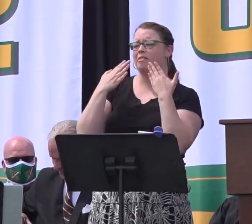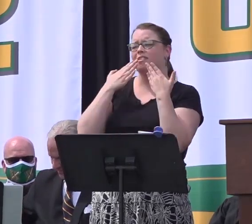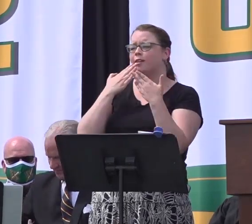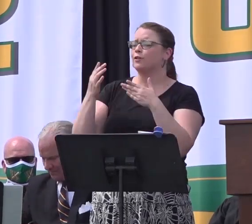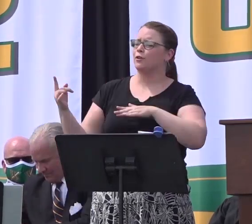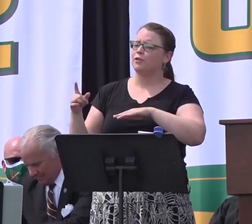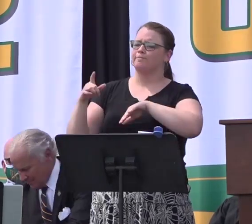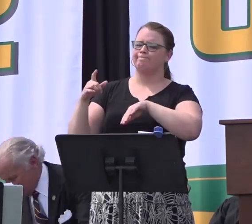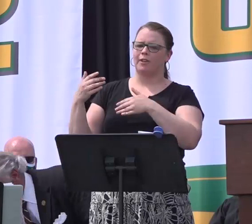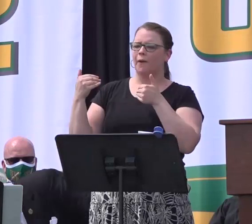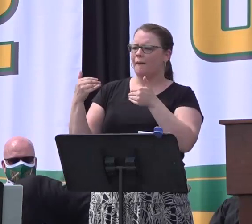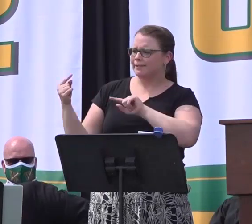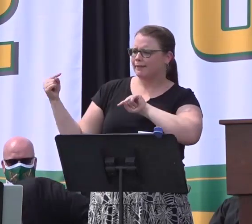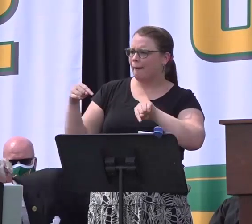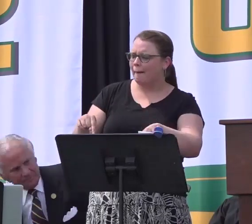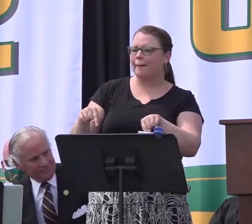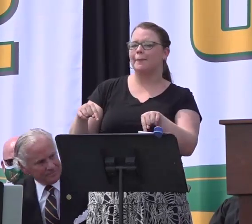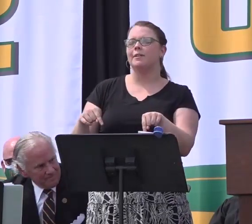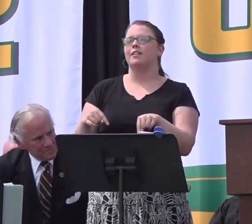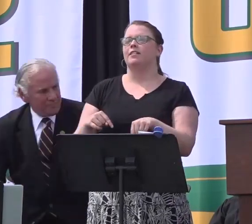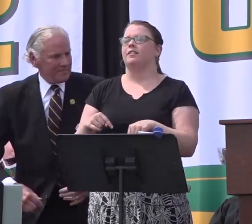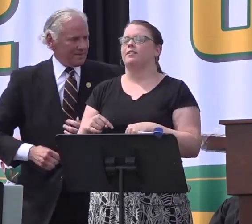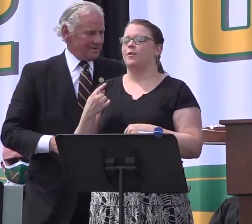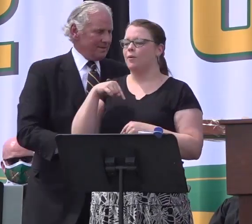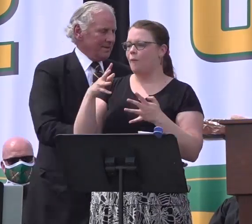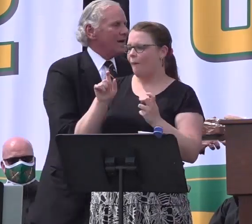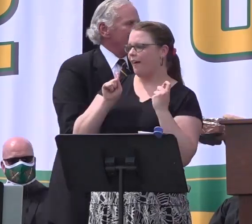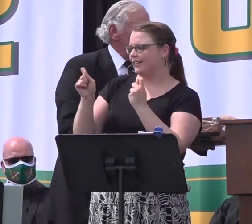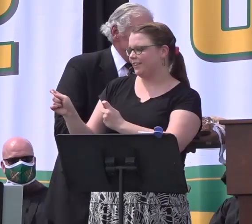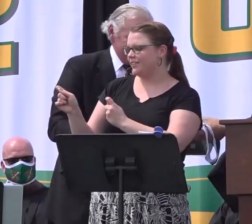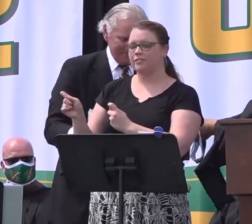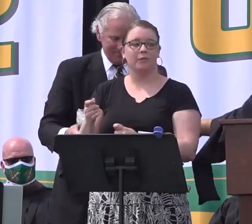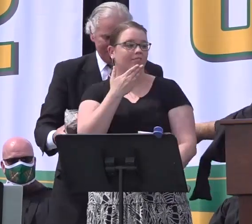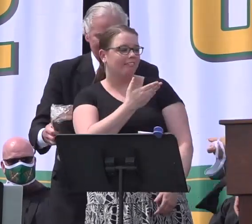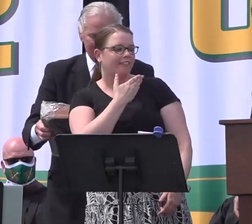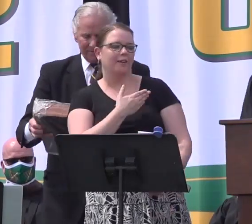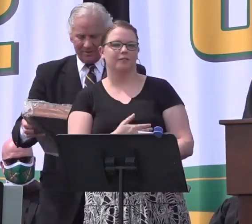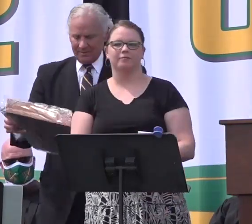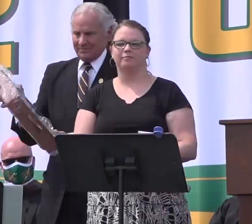West Florence and Florence School District 1 wanted to give you this as our token of appreciation. Thank you.